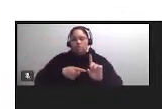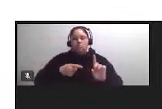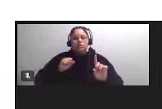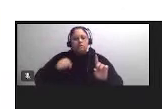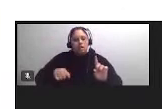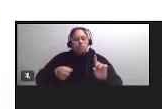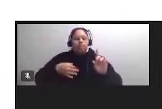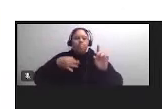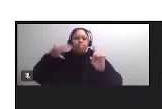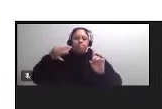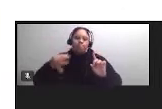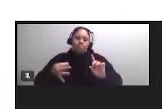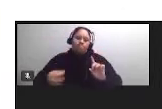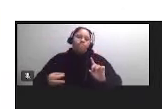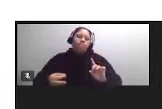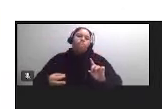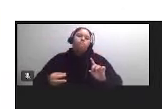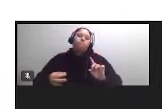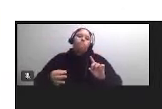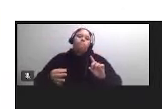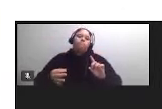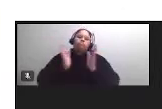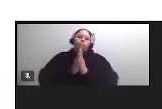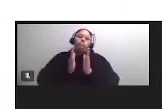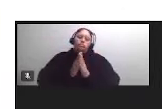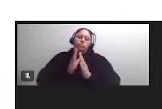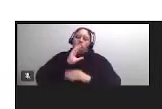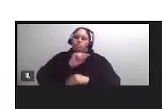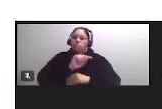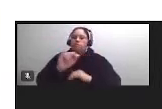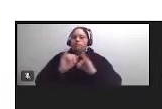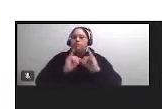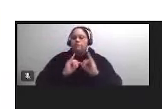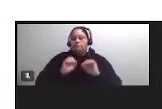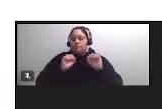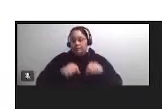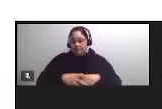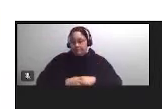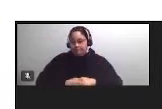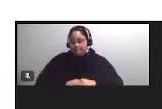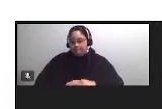to do a call-in interview.